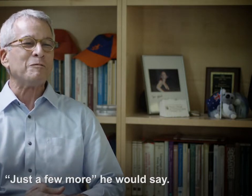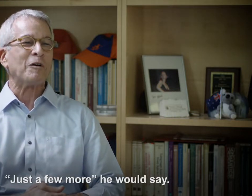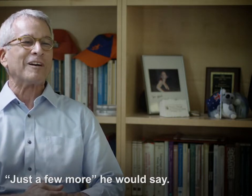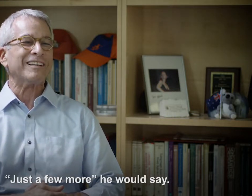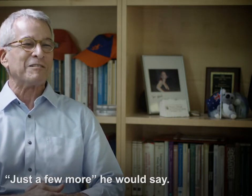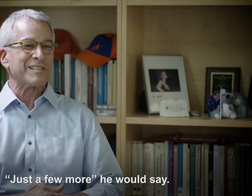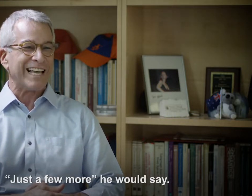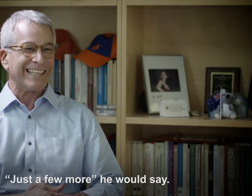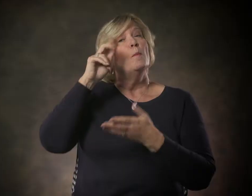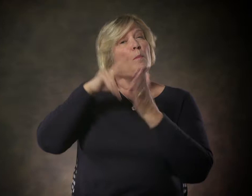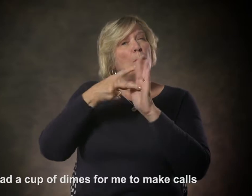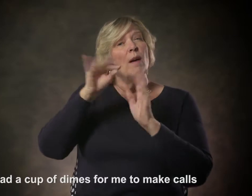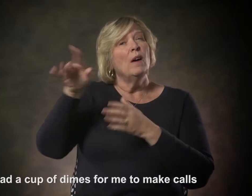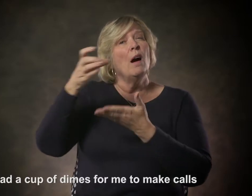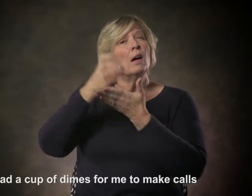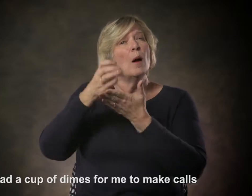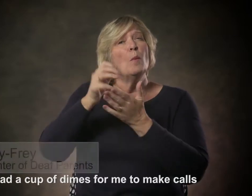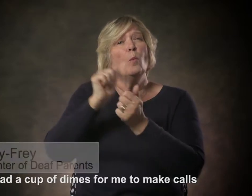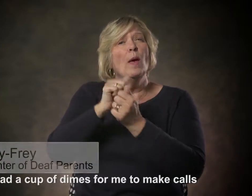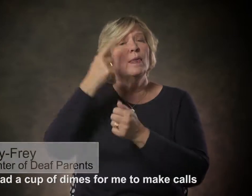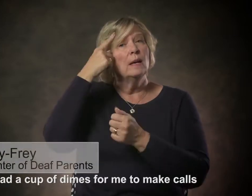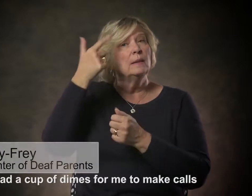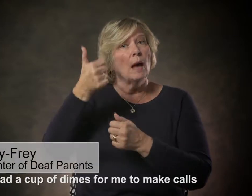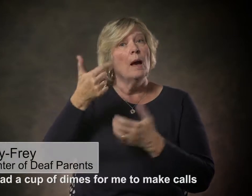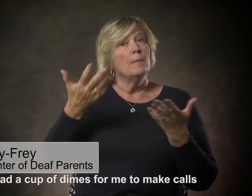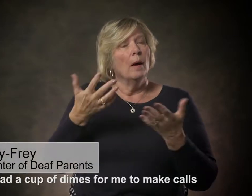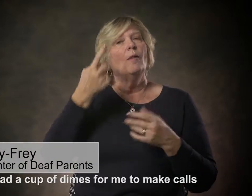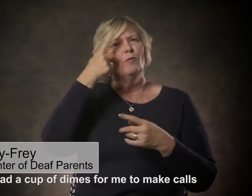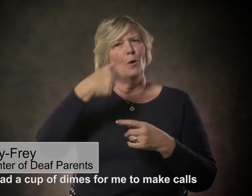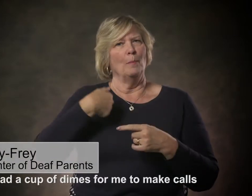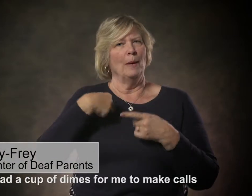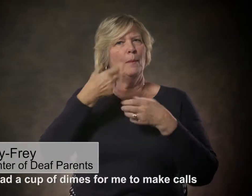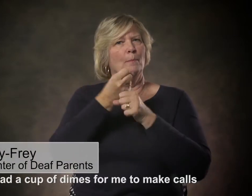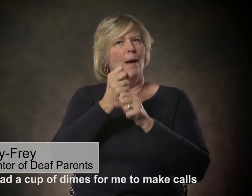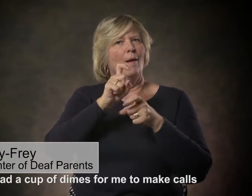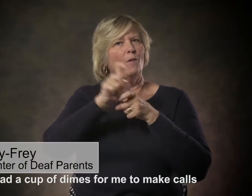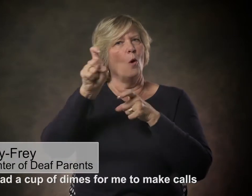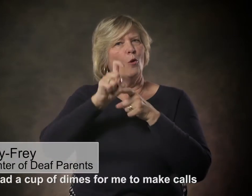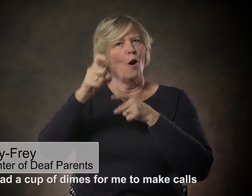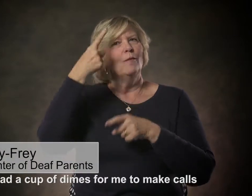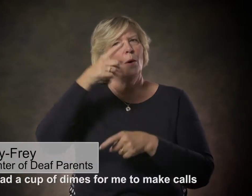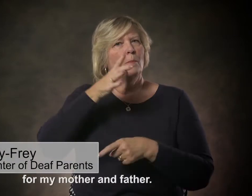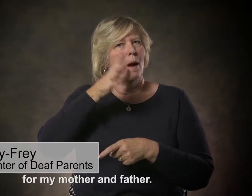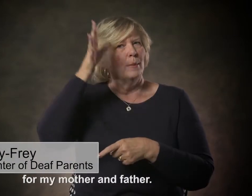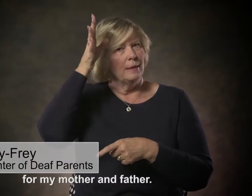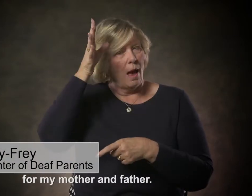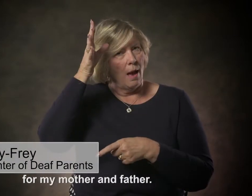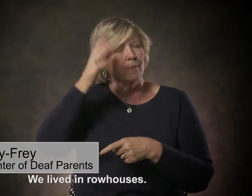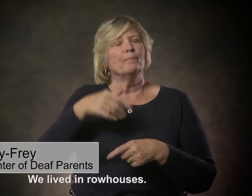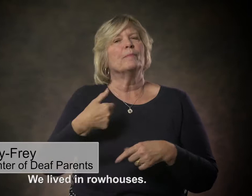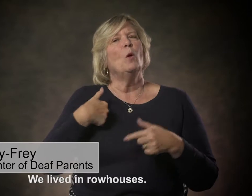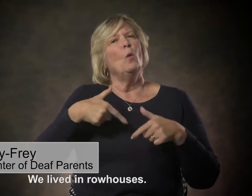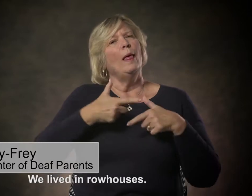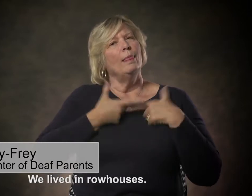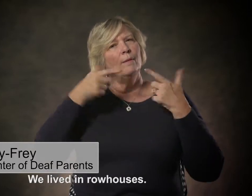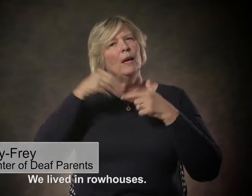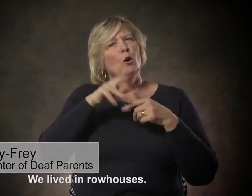more, he would say. We had a cup of dimes for me to make calls for my mother and father. We lived in row houses.